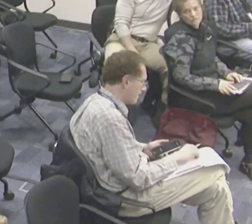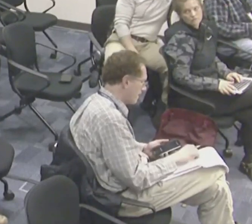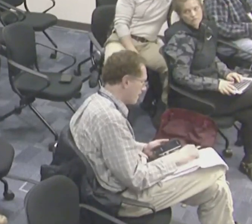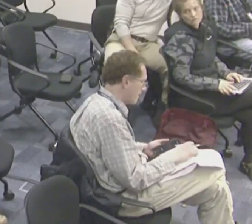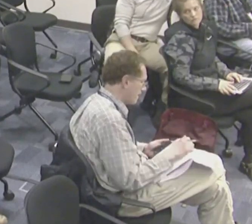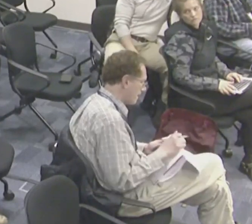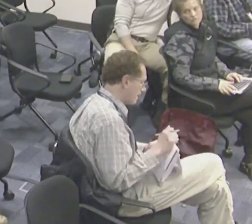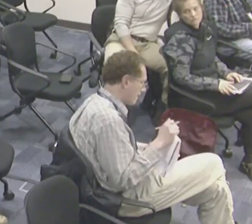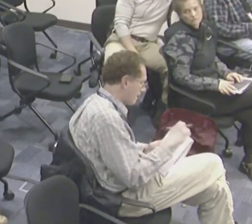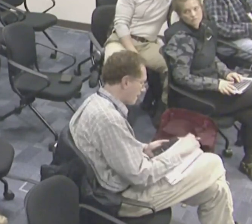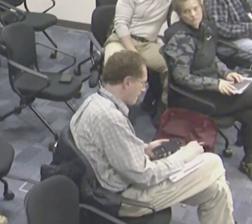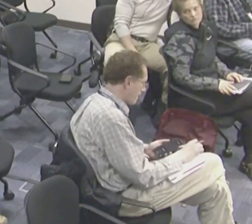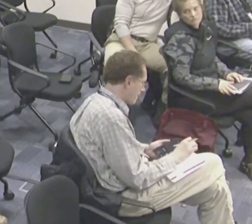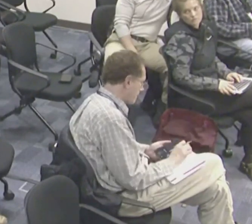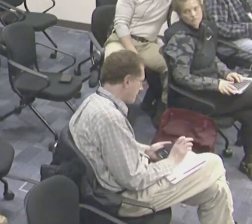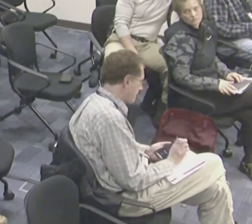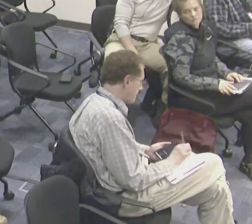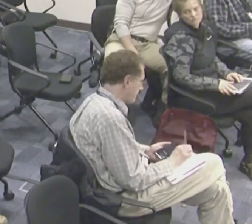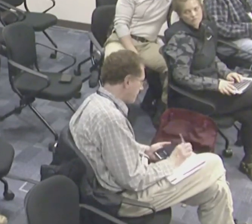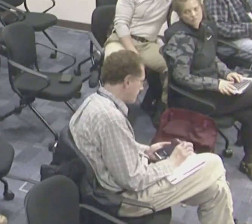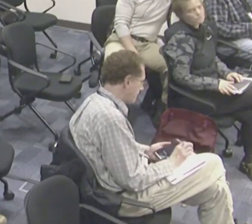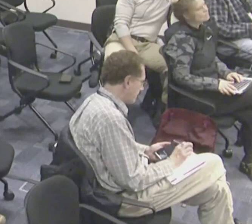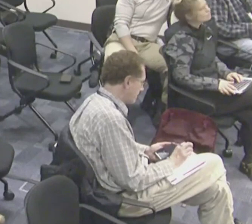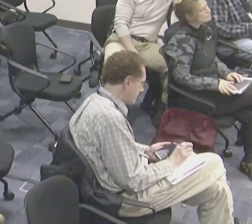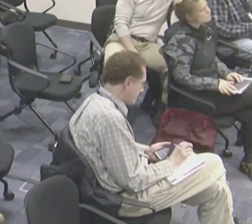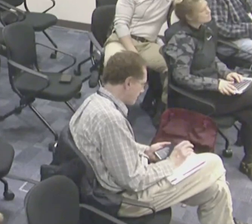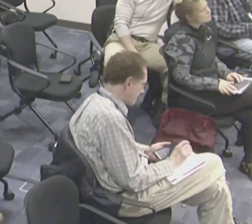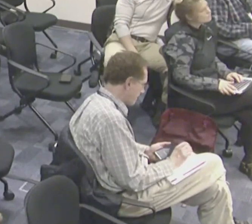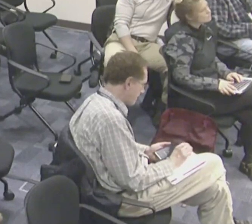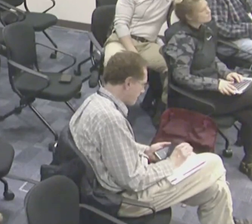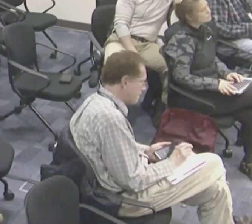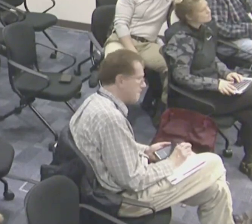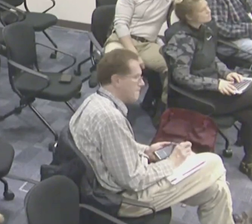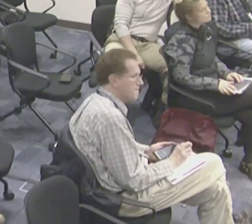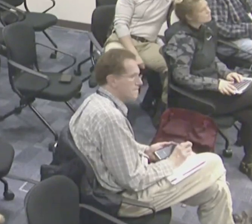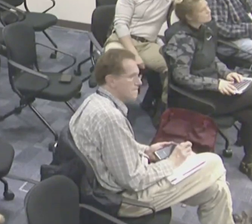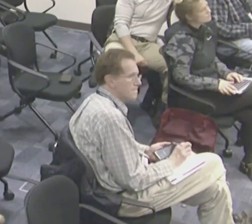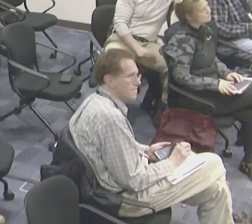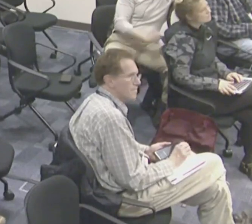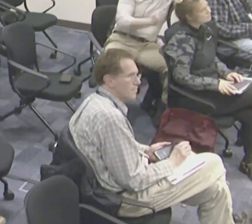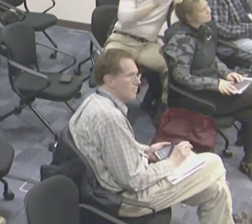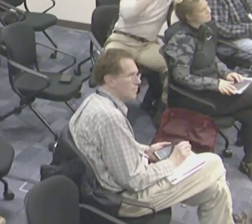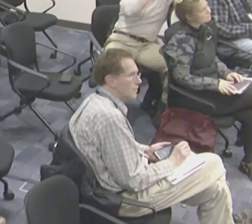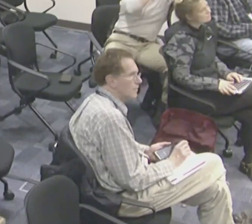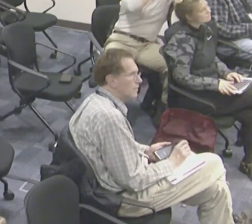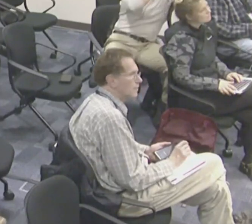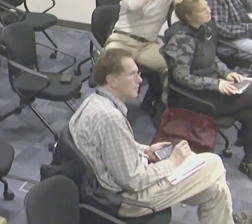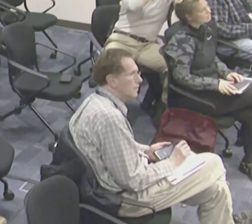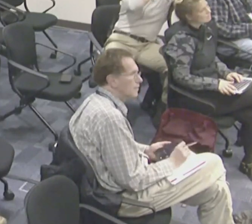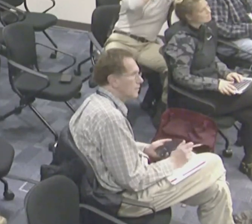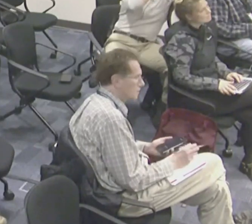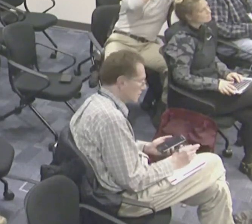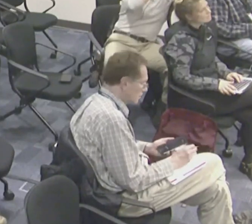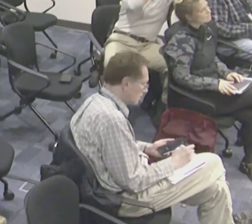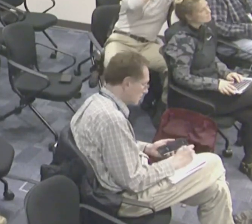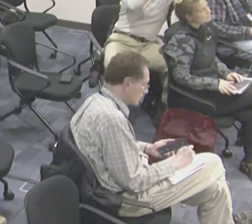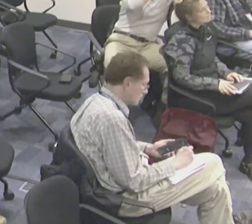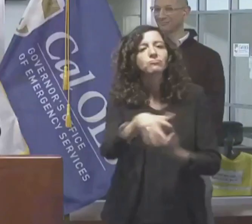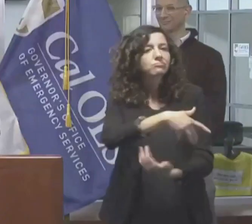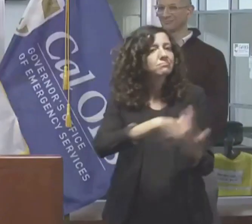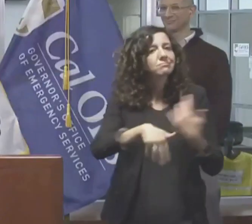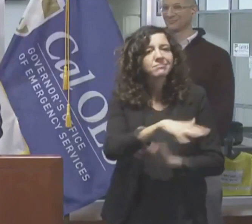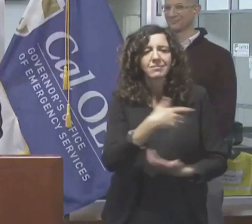with their friends, family, getting together? So guidance to parents who may be off school with. We don't want mixing. We've laid that